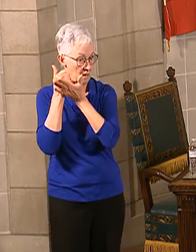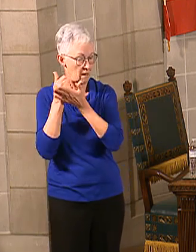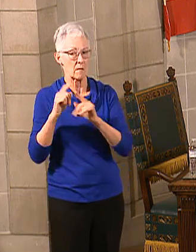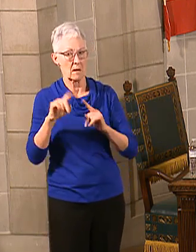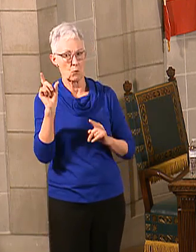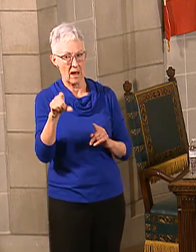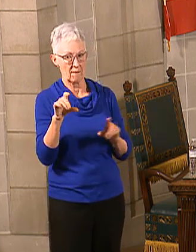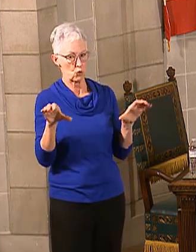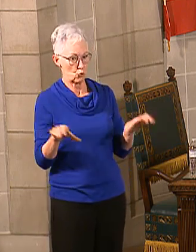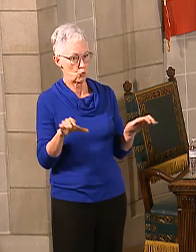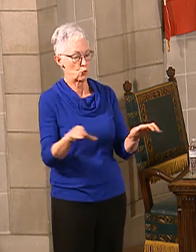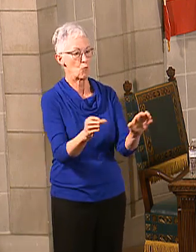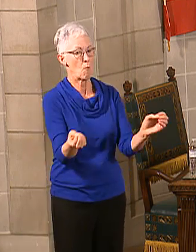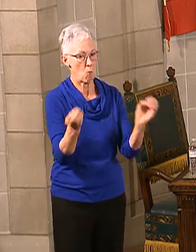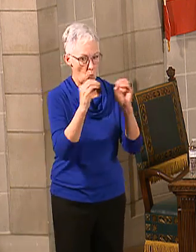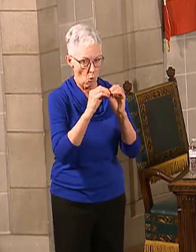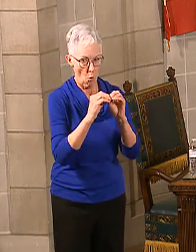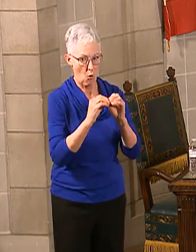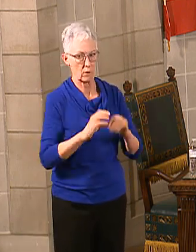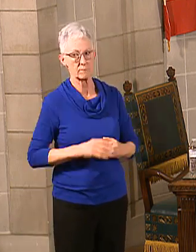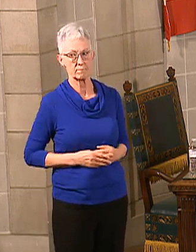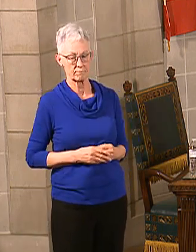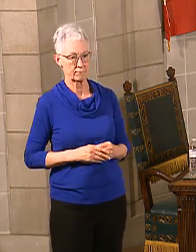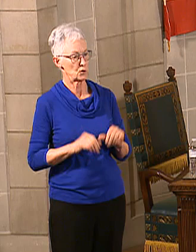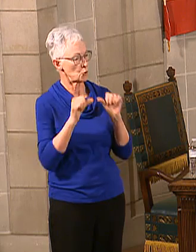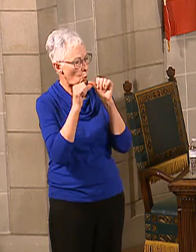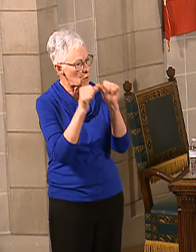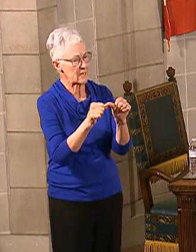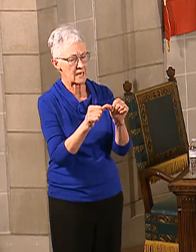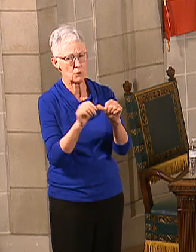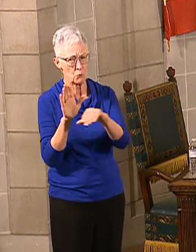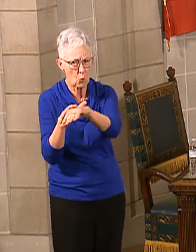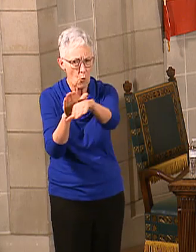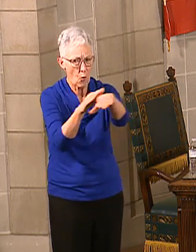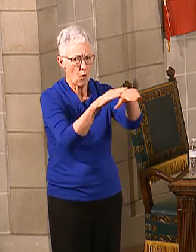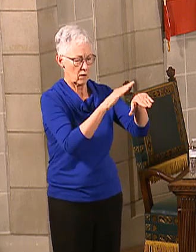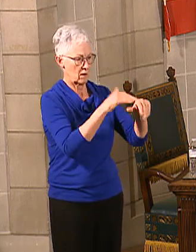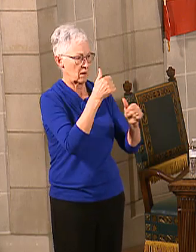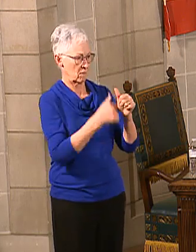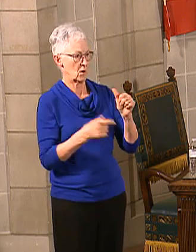stay focused on this. So everybody, please continue to work on this. Something everybody can be a part of.